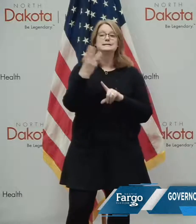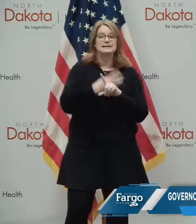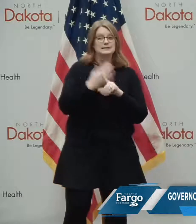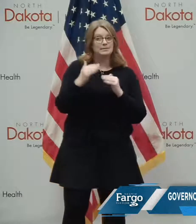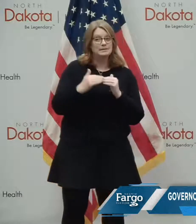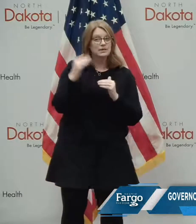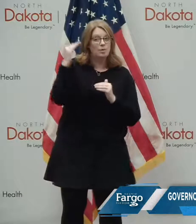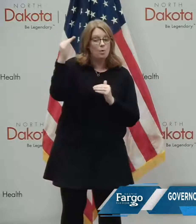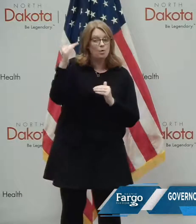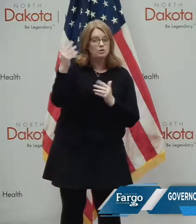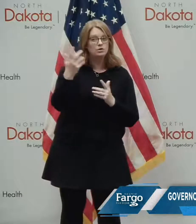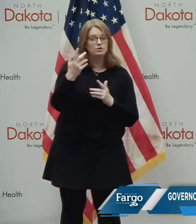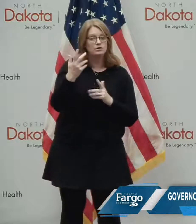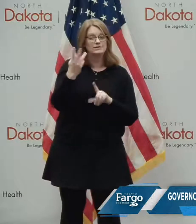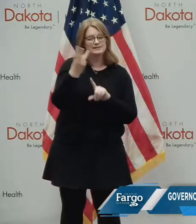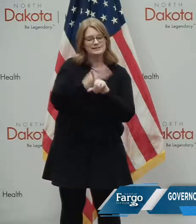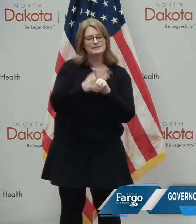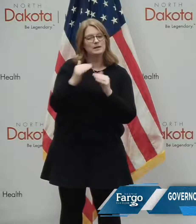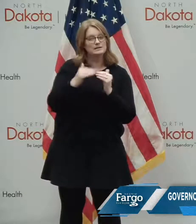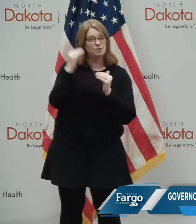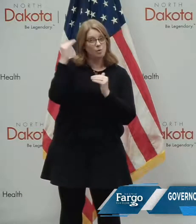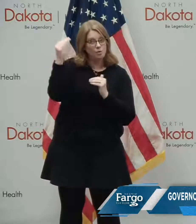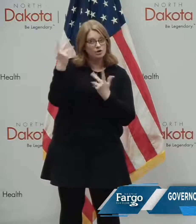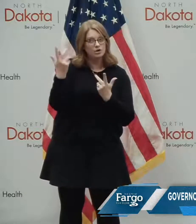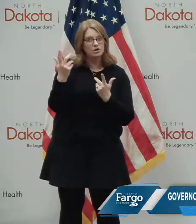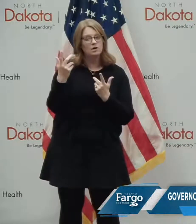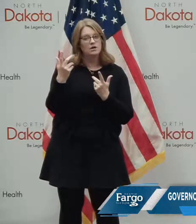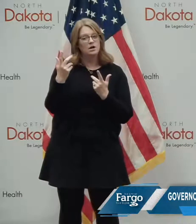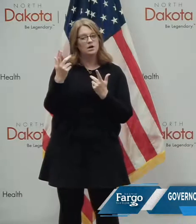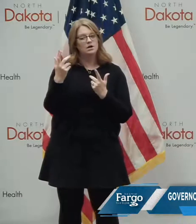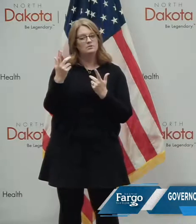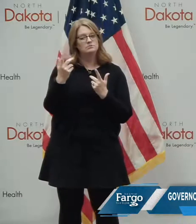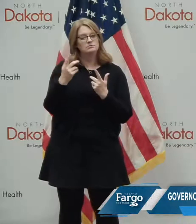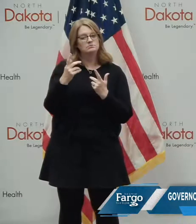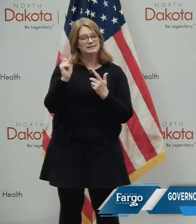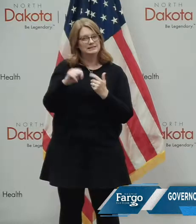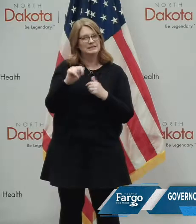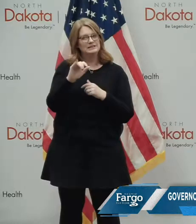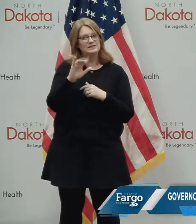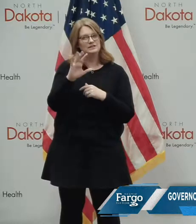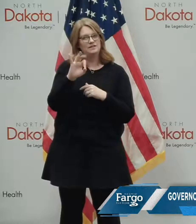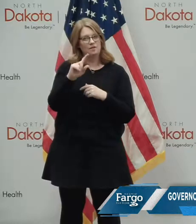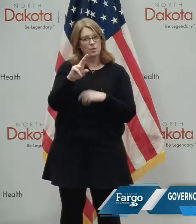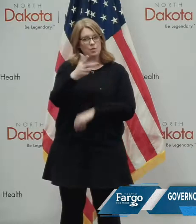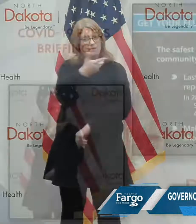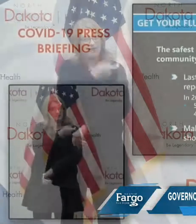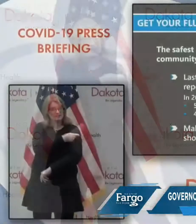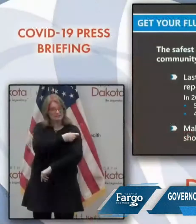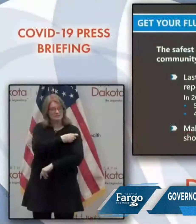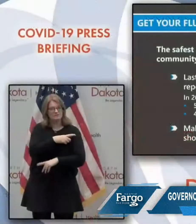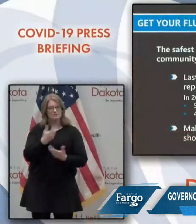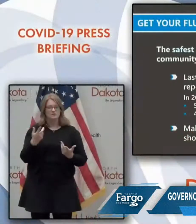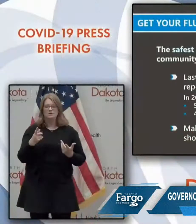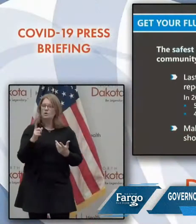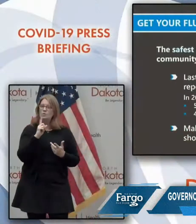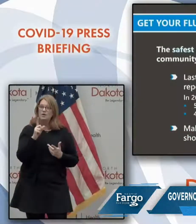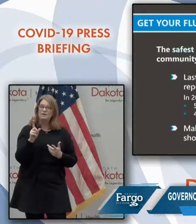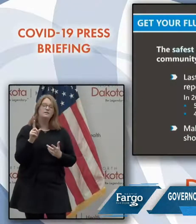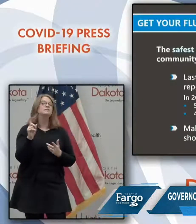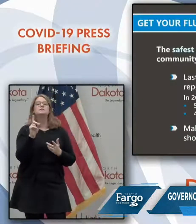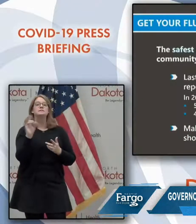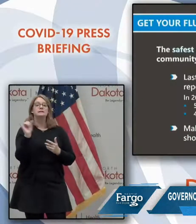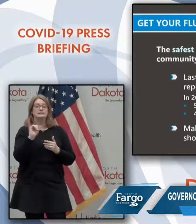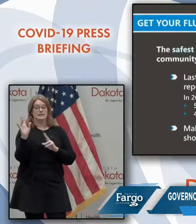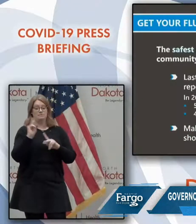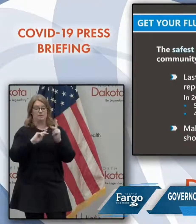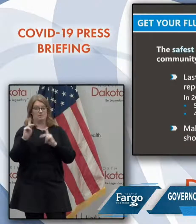is recommended to receive influenza vaccine. It's especially important for a lot of the same people that are at high